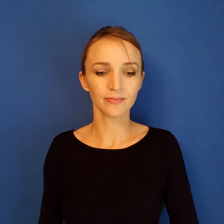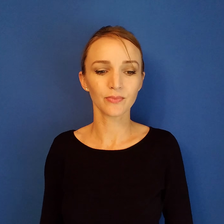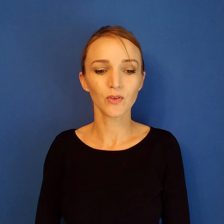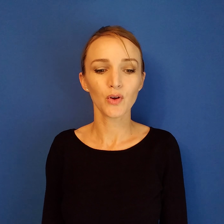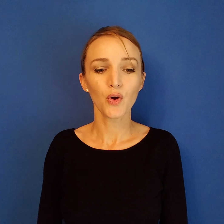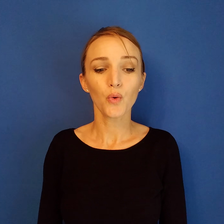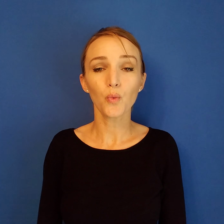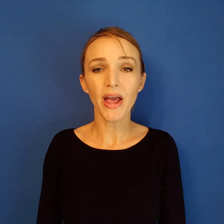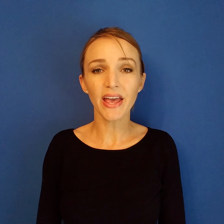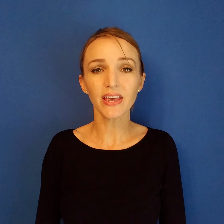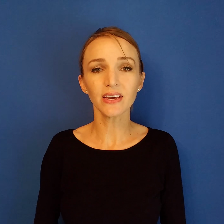Weigh.